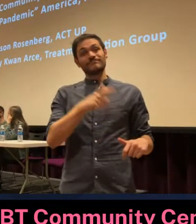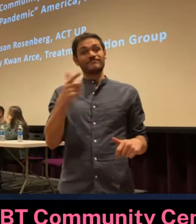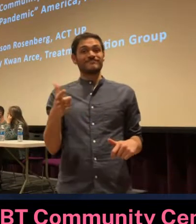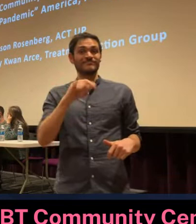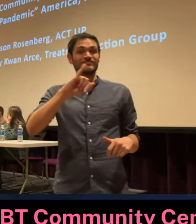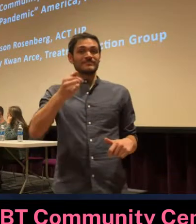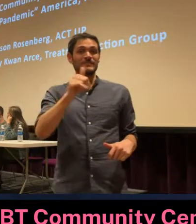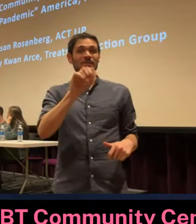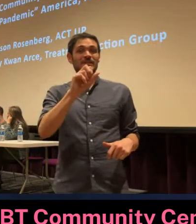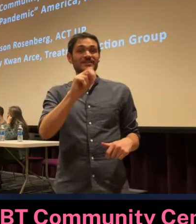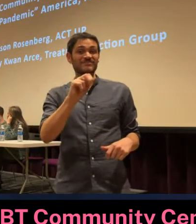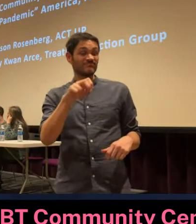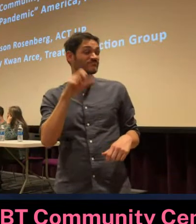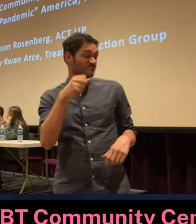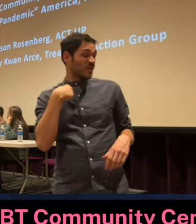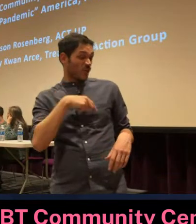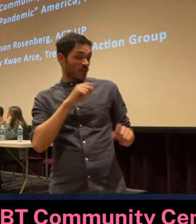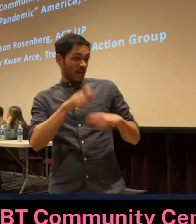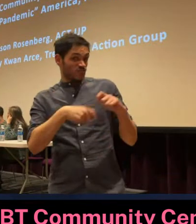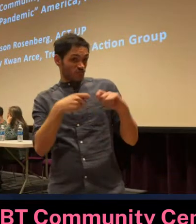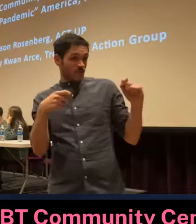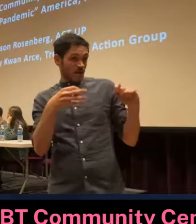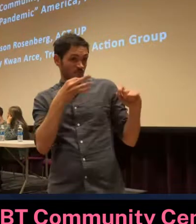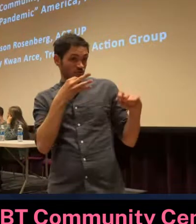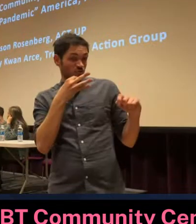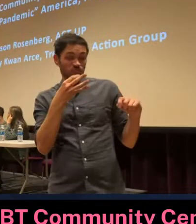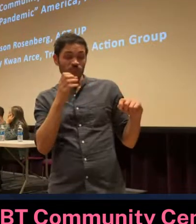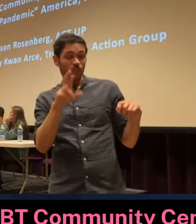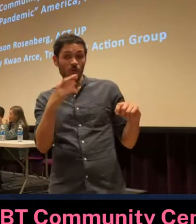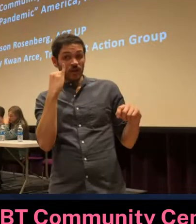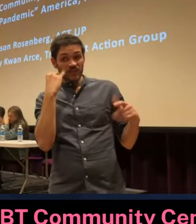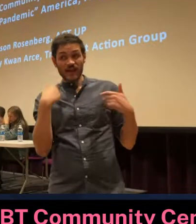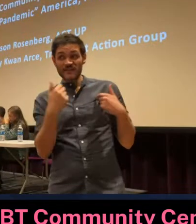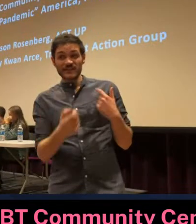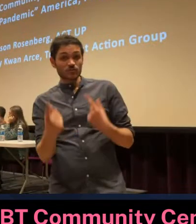Yeah, we could kind of wrap it up. And if there's any questions.